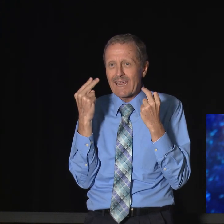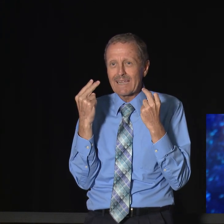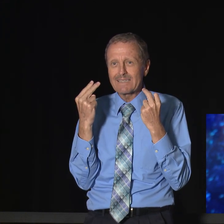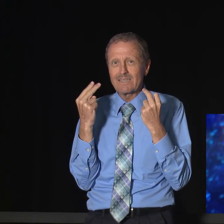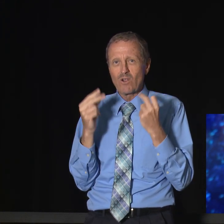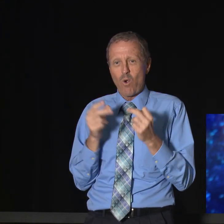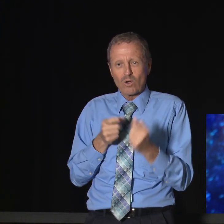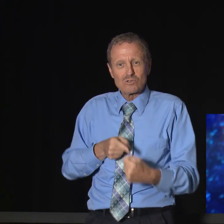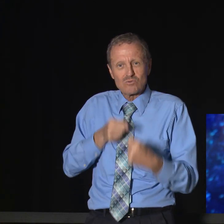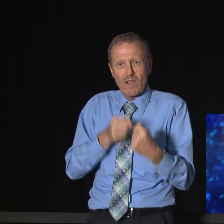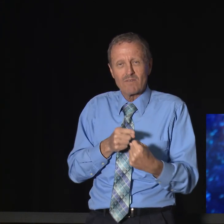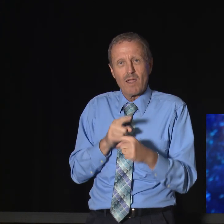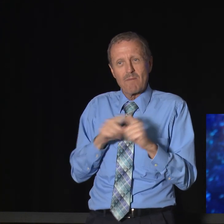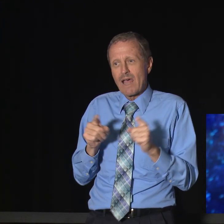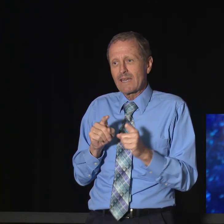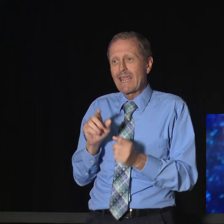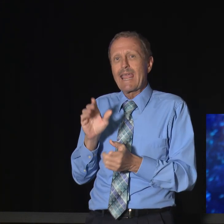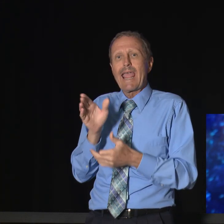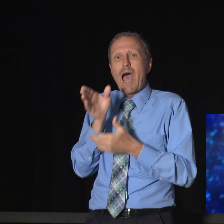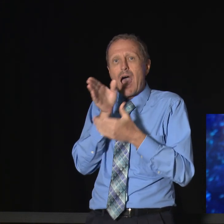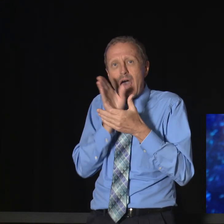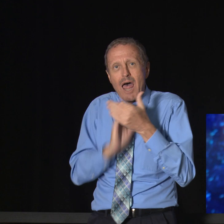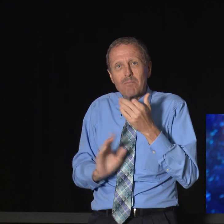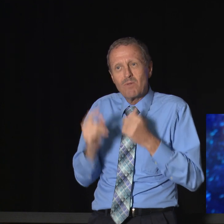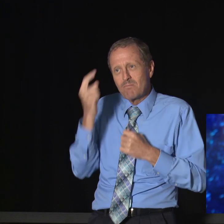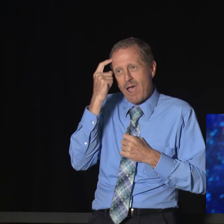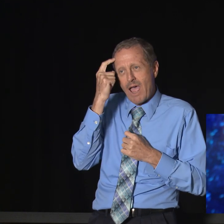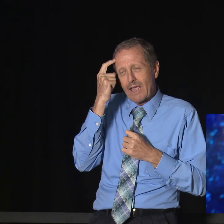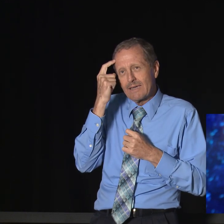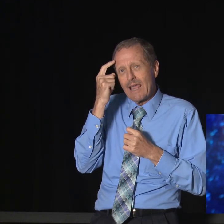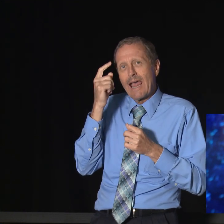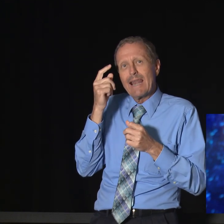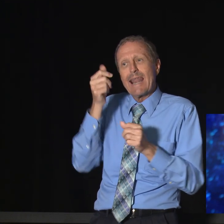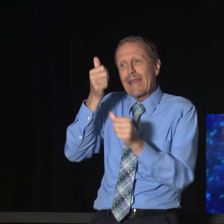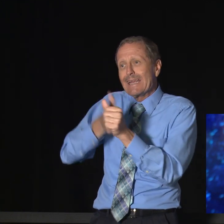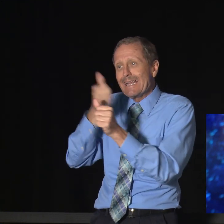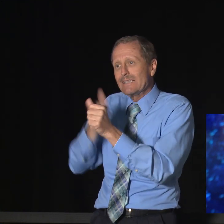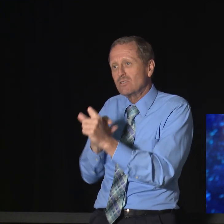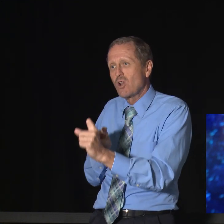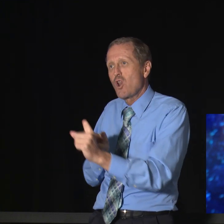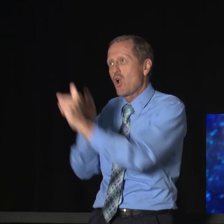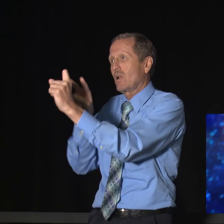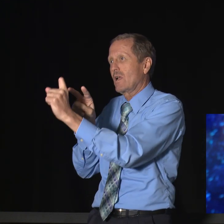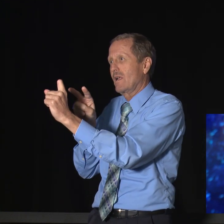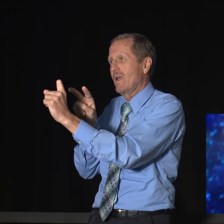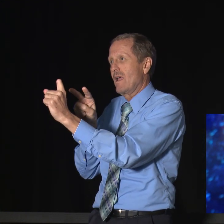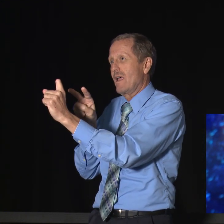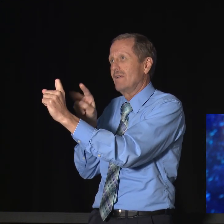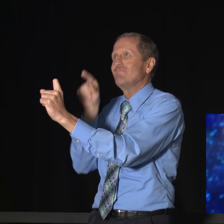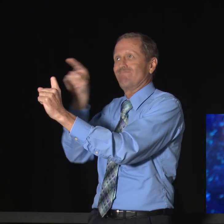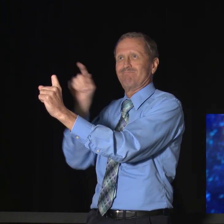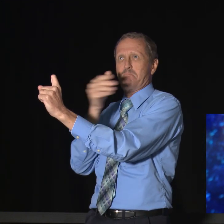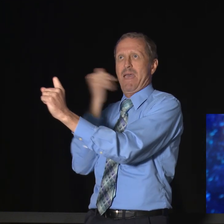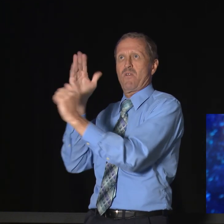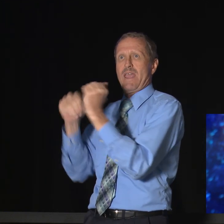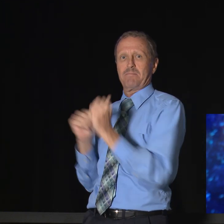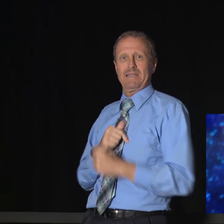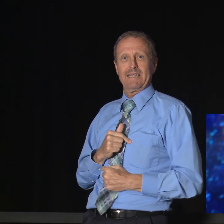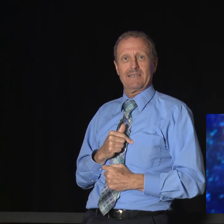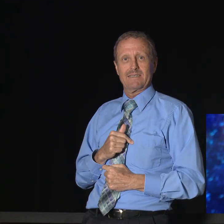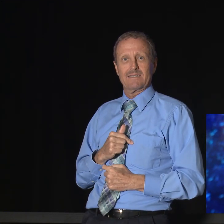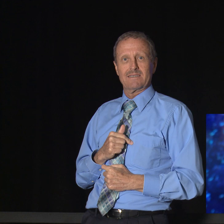of mind let each esteem others better than themselves.